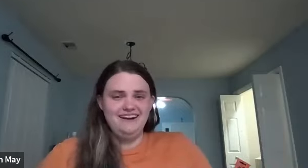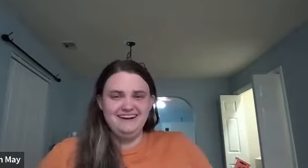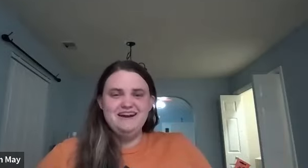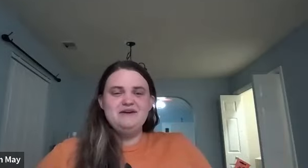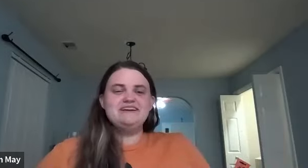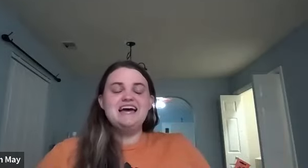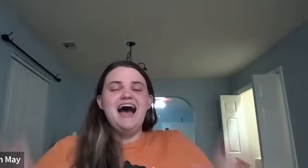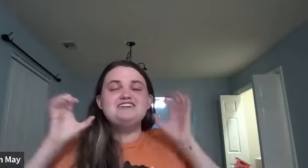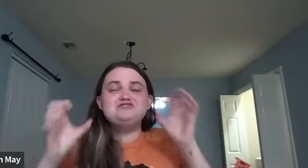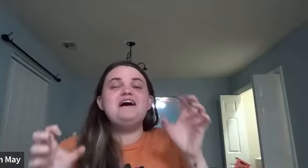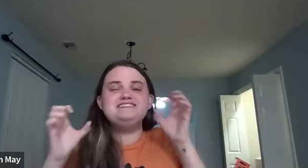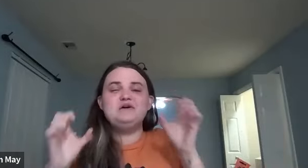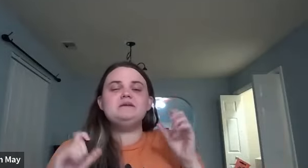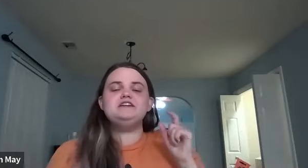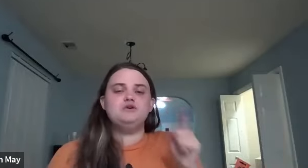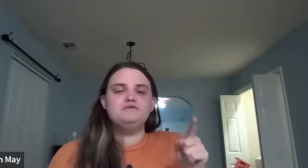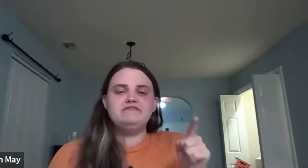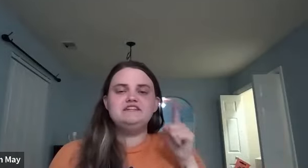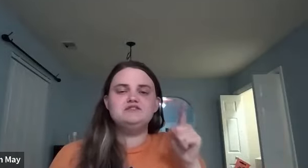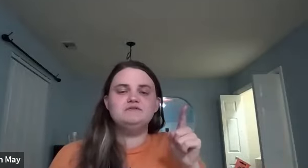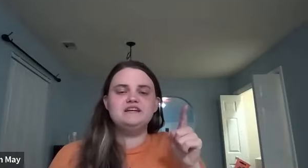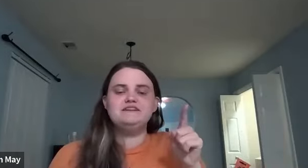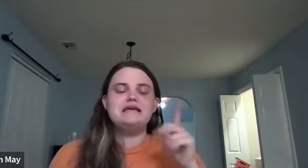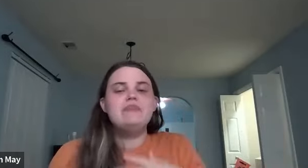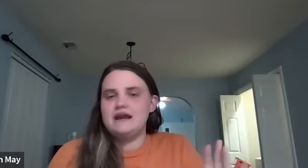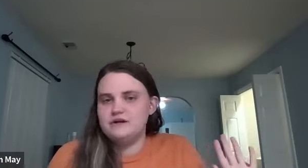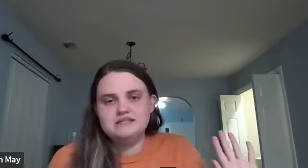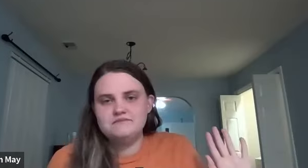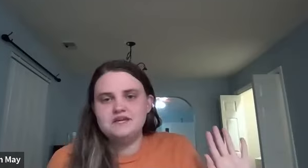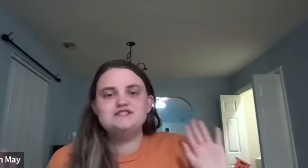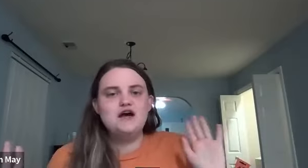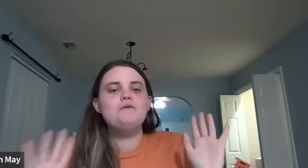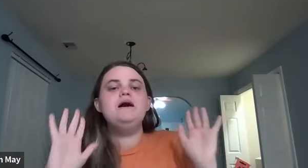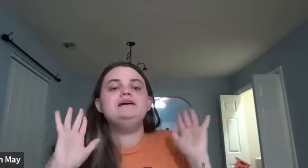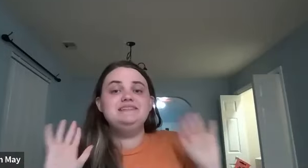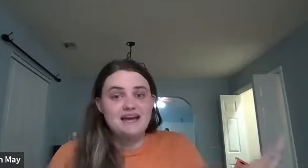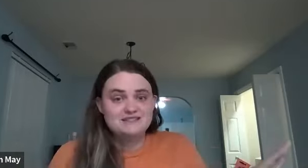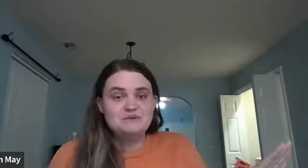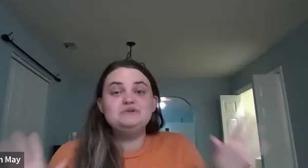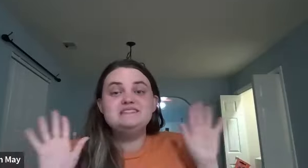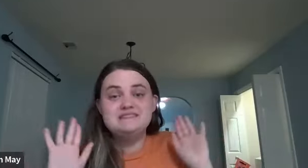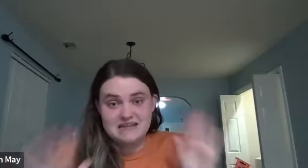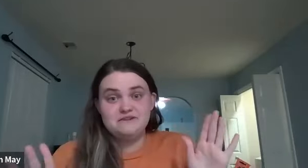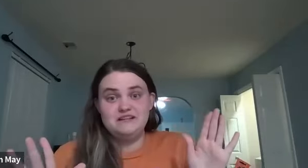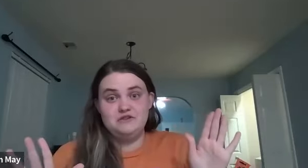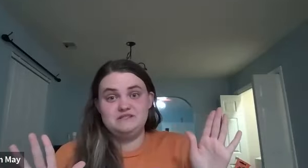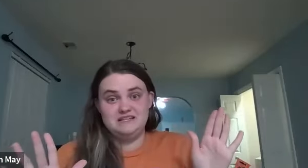chair because I try so hard to be like, don't forget these, and then I forget something. So yes, All right. we will definitely do those next